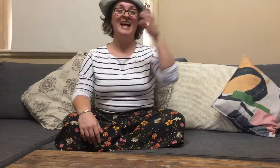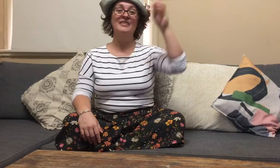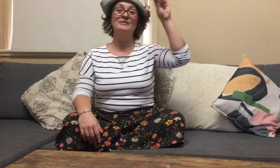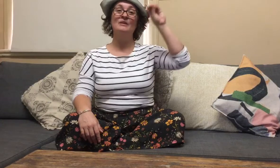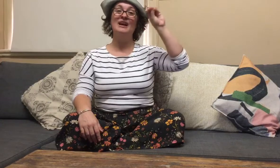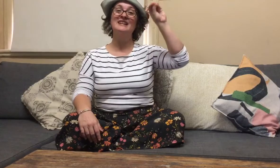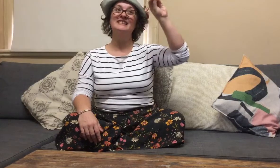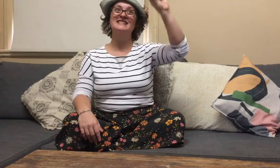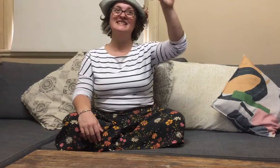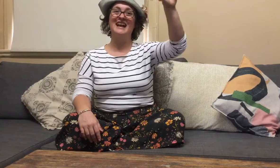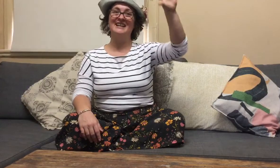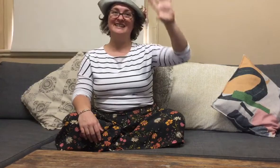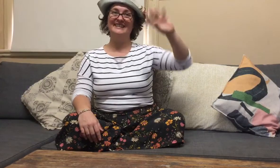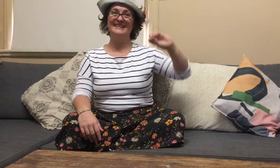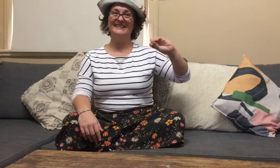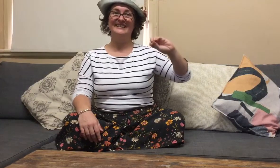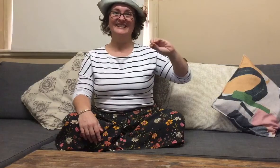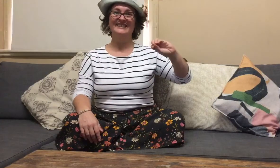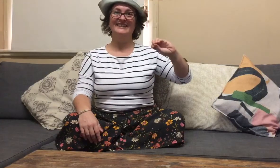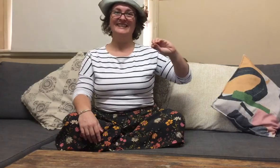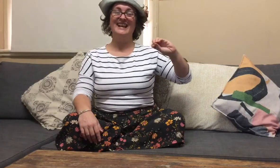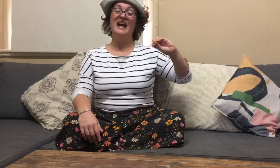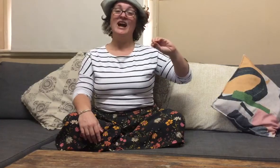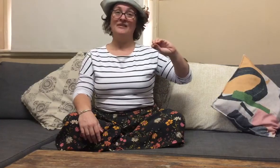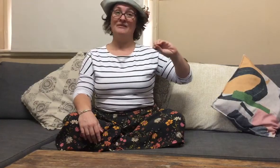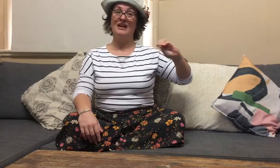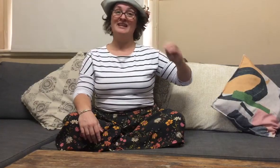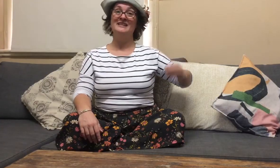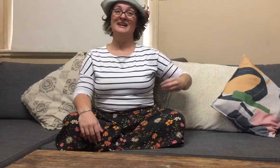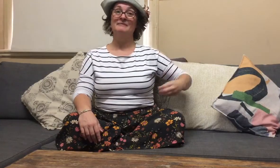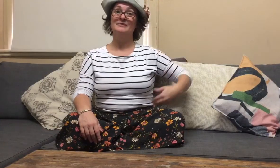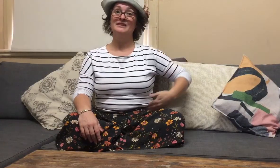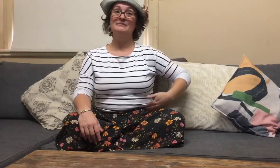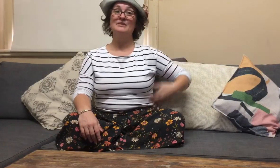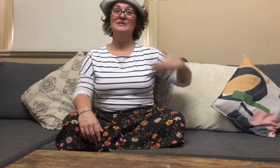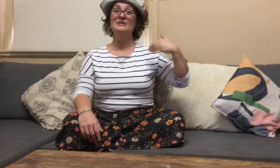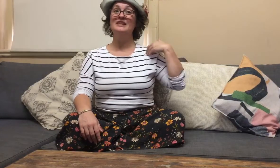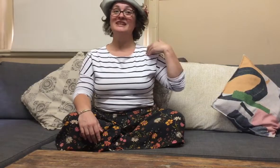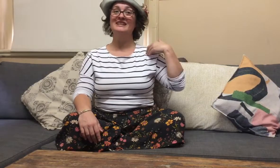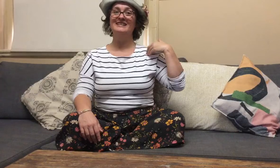at the rising sun. I rise up this morning.